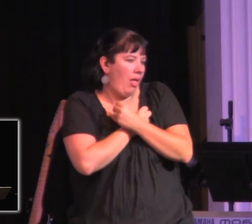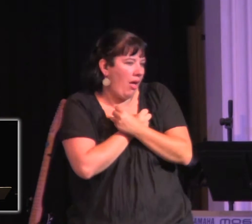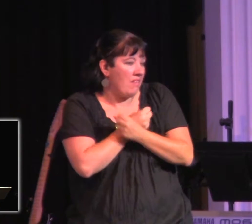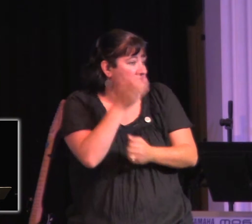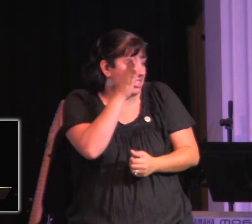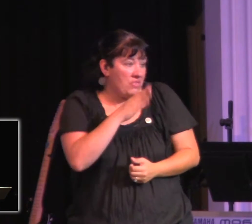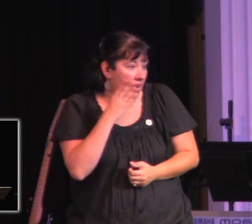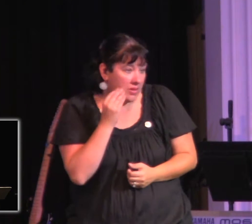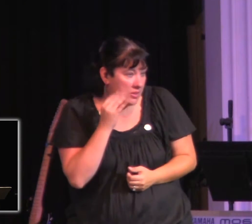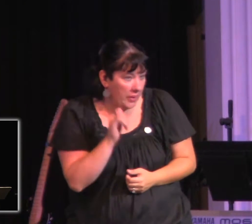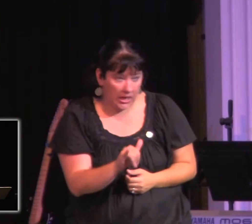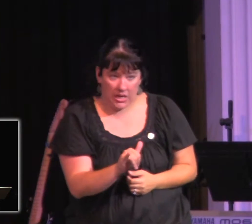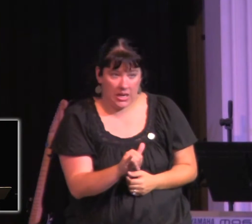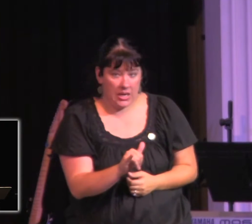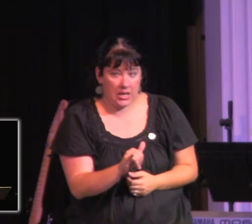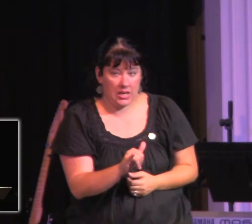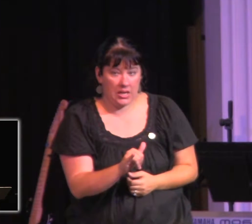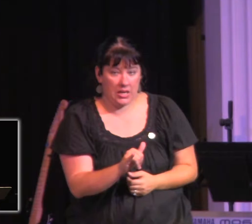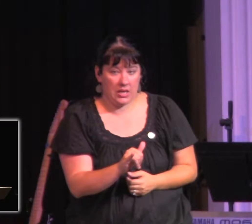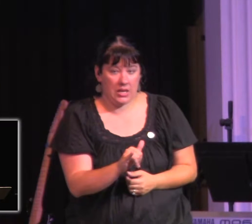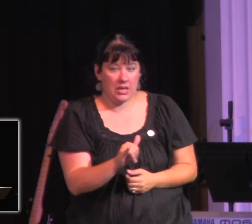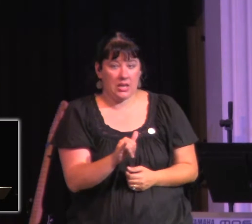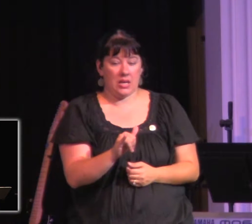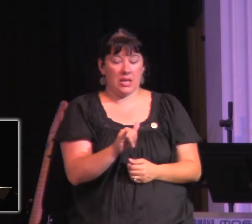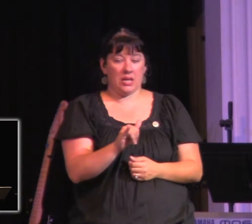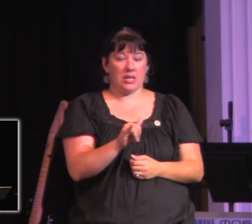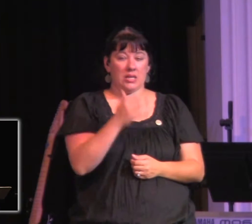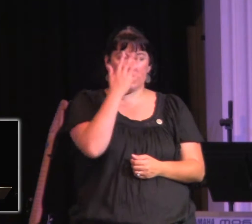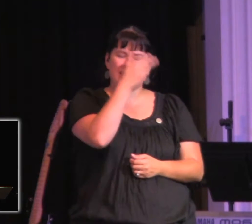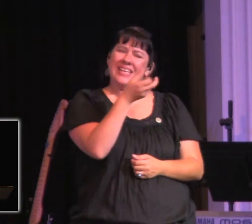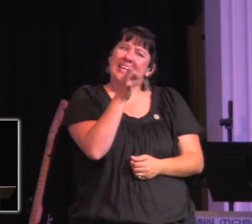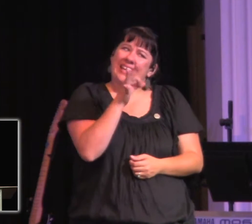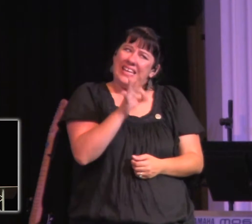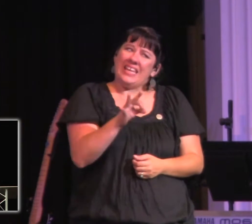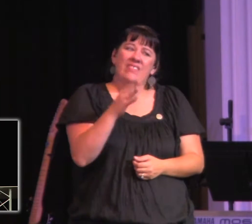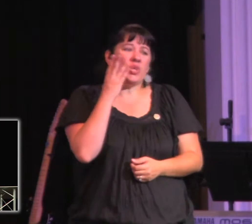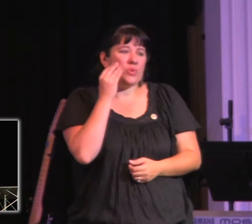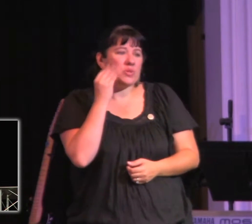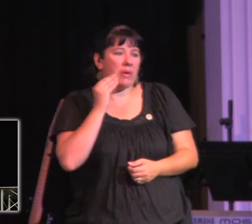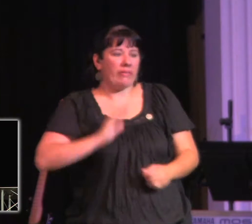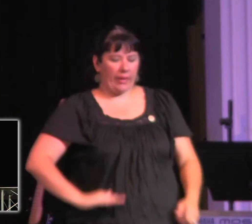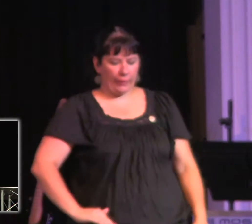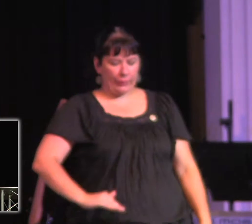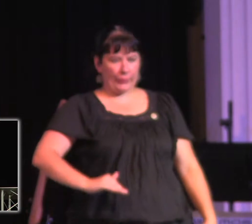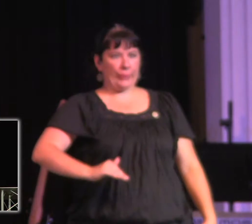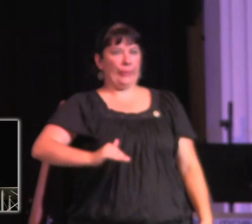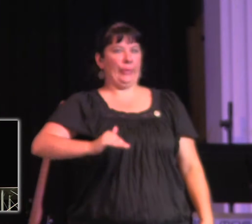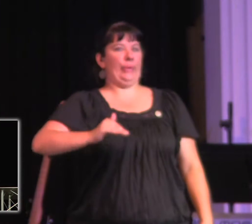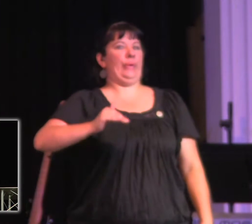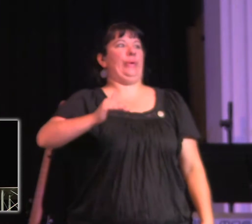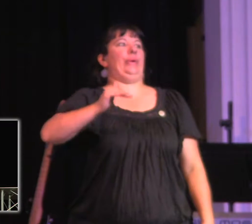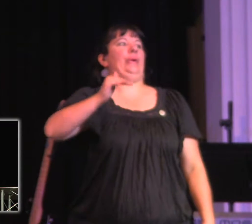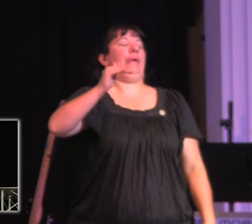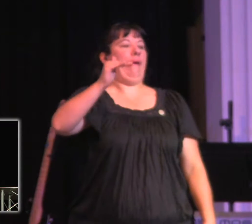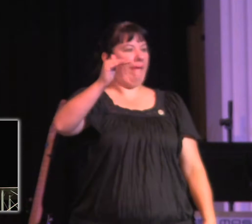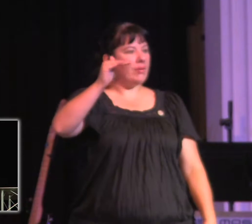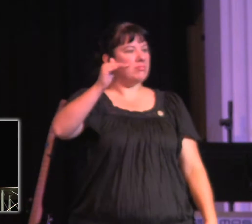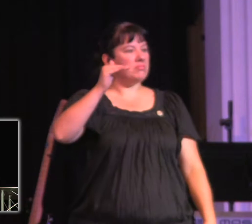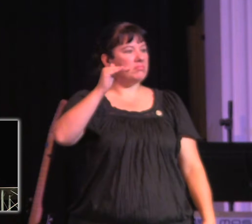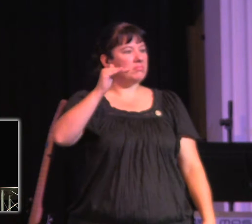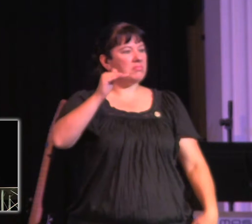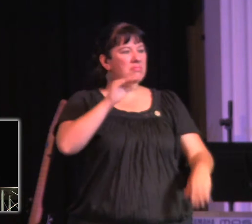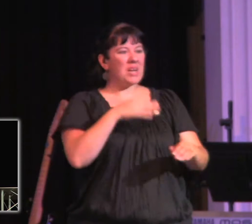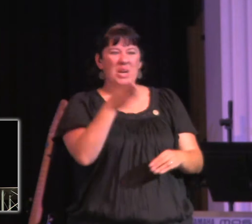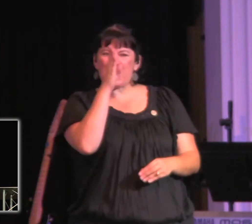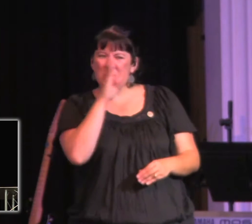you, you know what? I don't think you can grow up experiencing neglect, experiencing the absence of